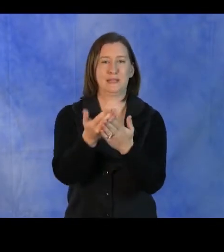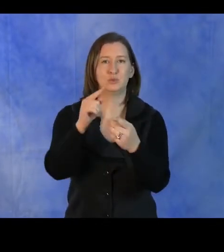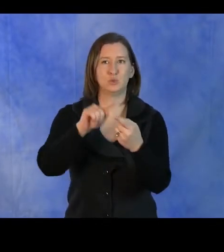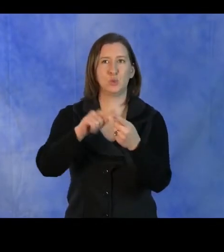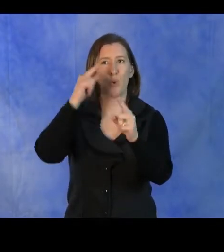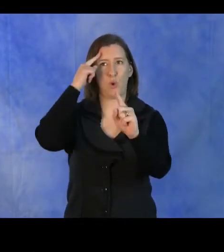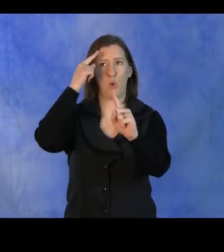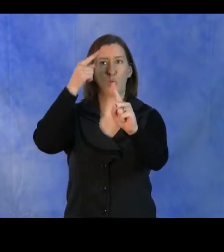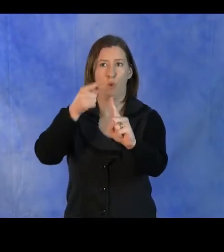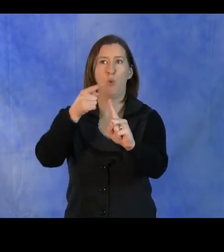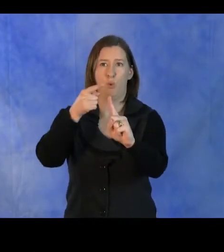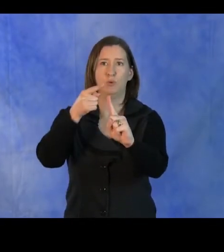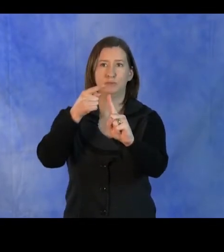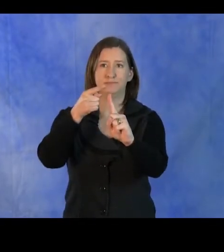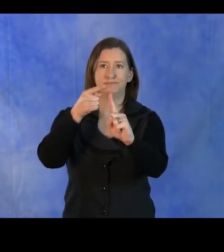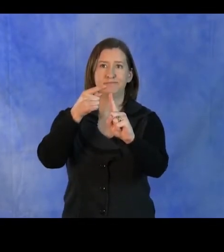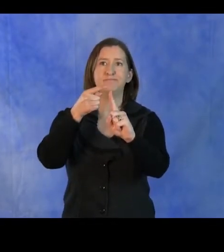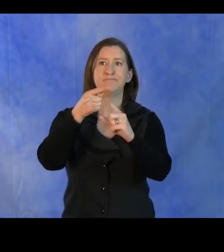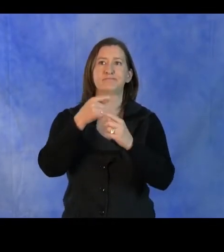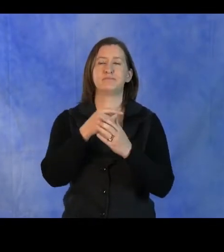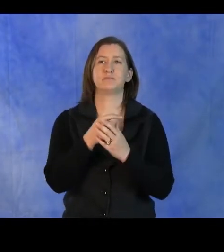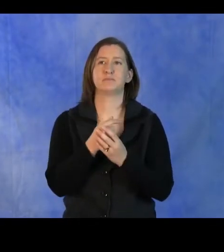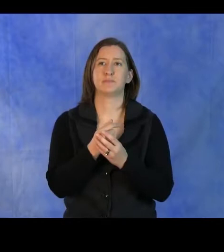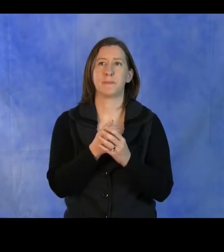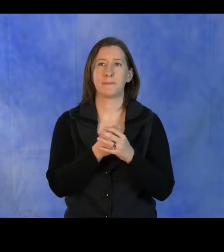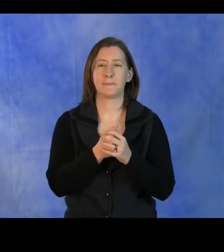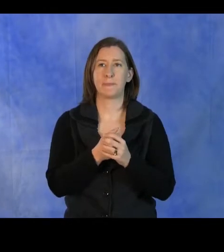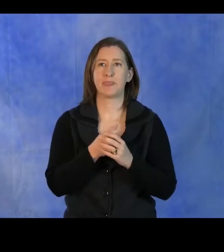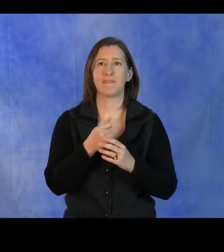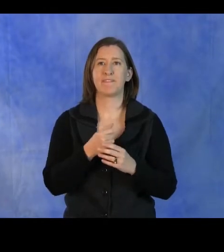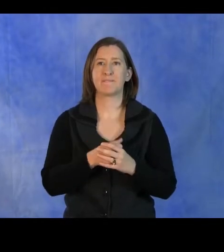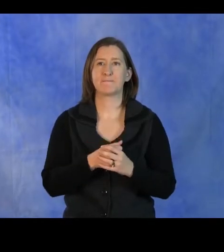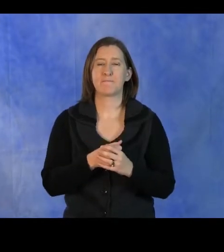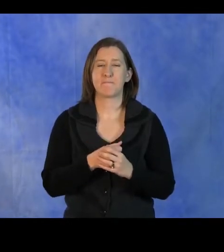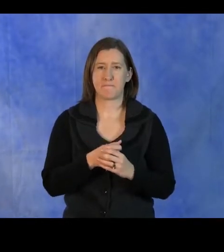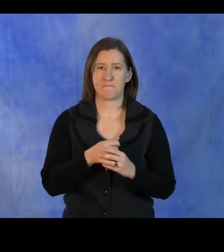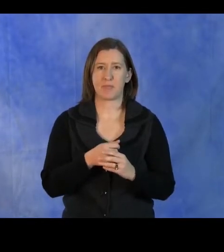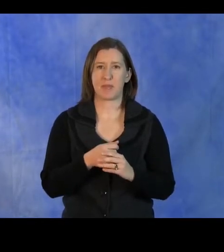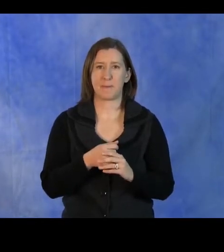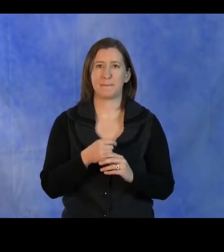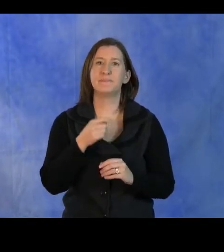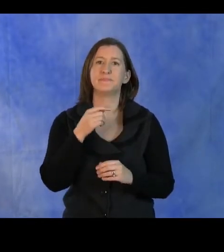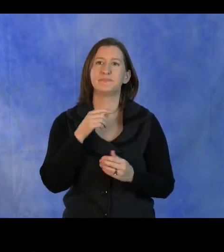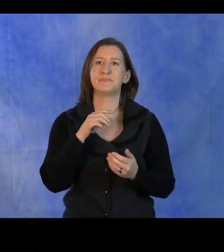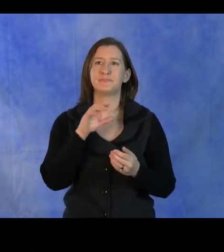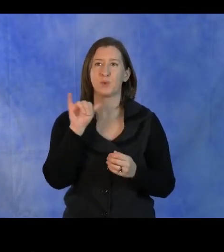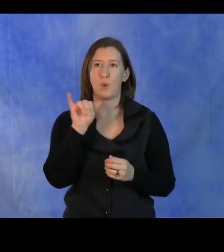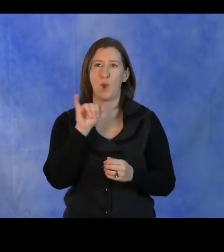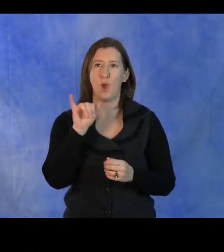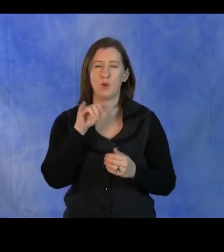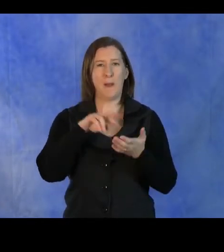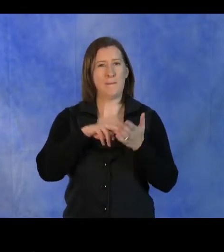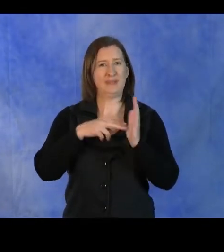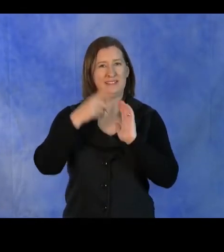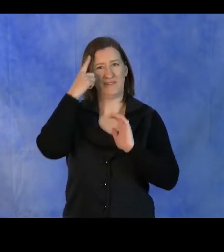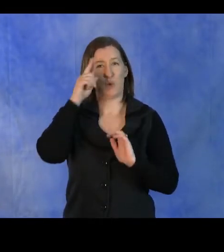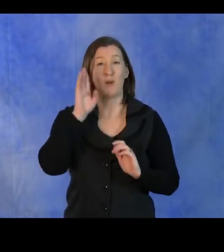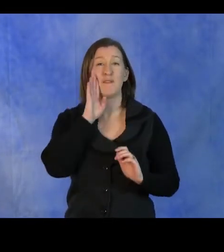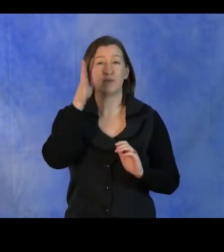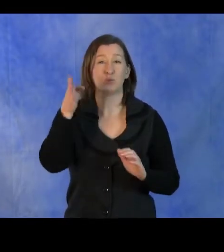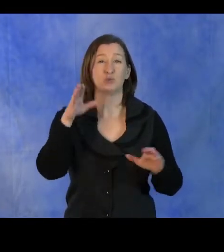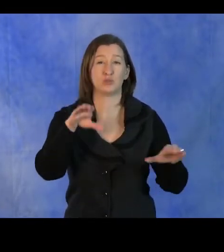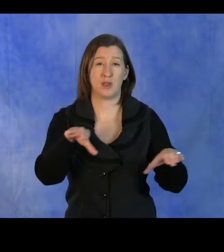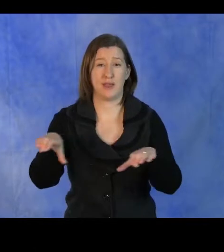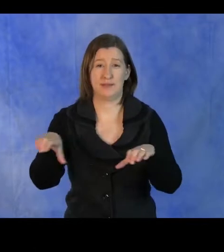individuals to engage in and sustain goal-directed and